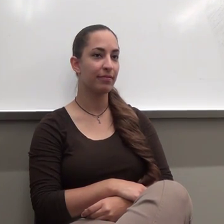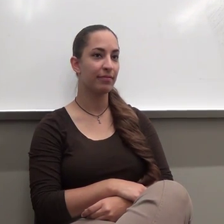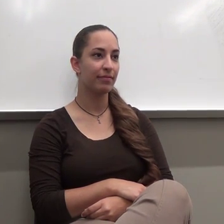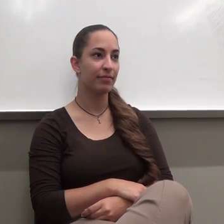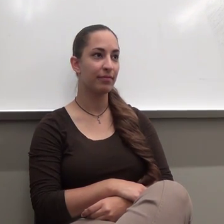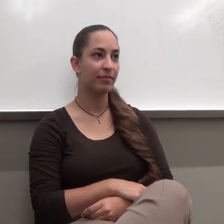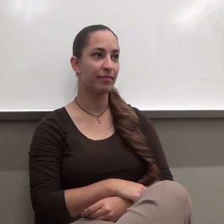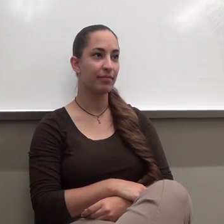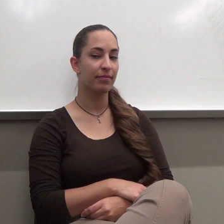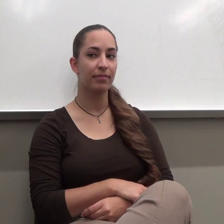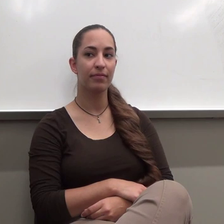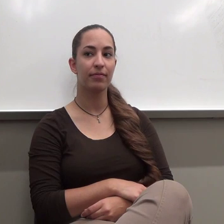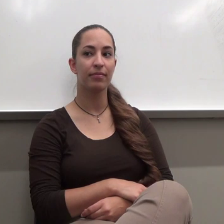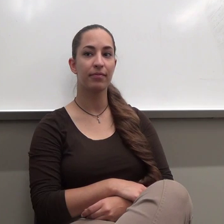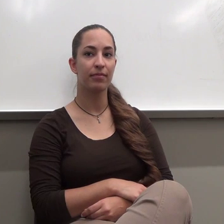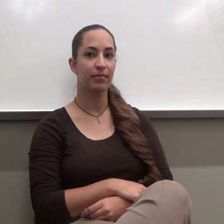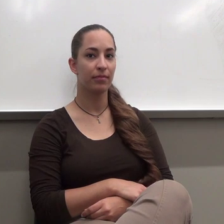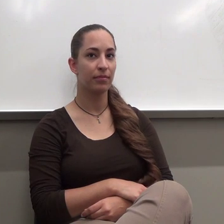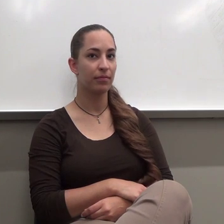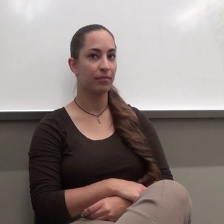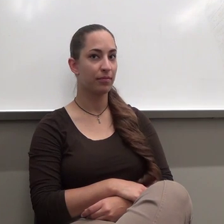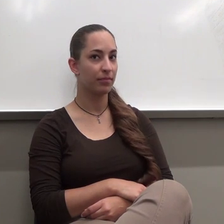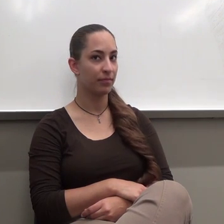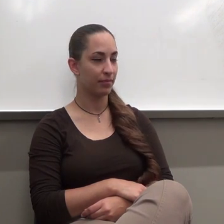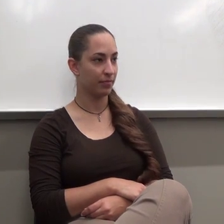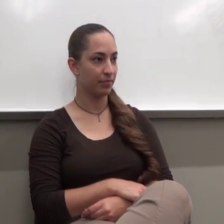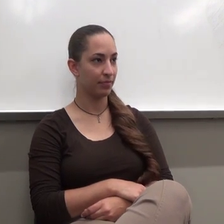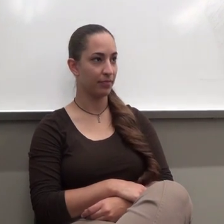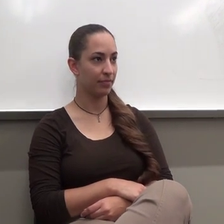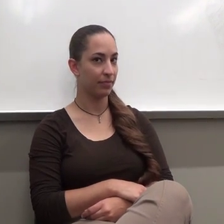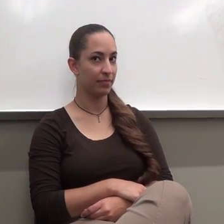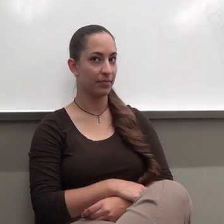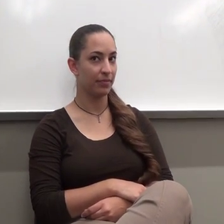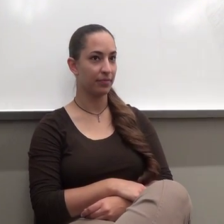both you and both the writer and the reviewer.